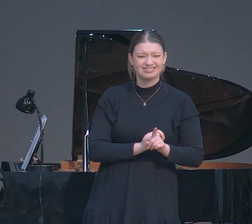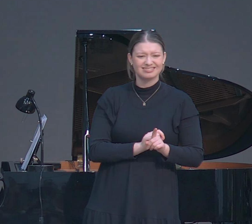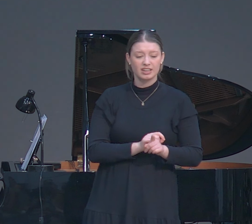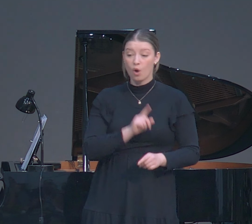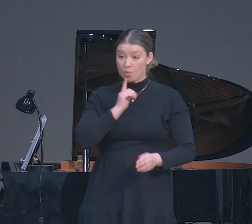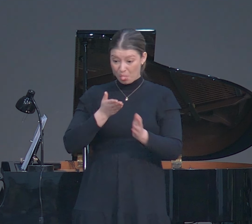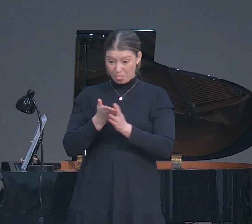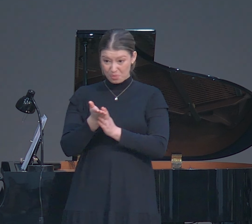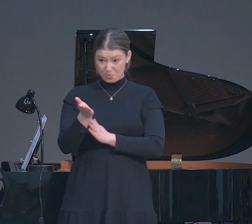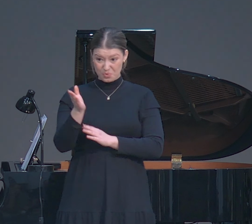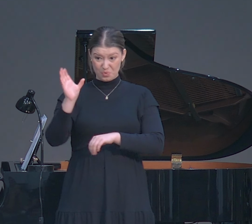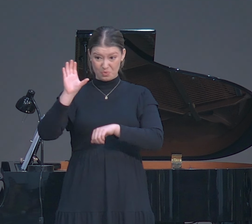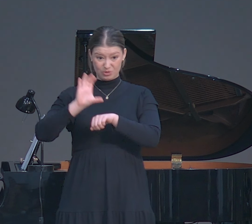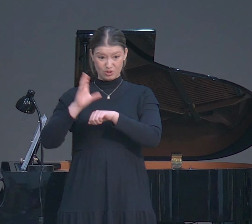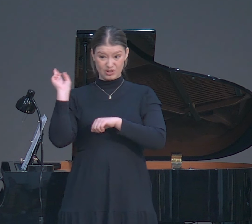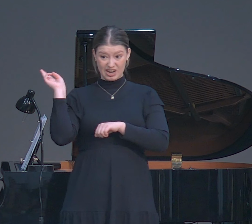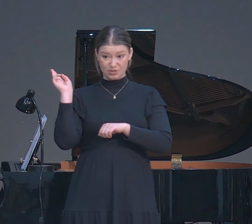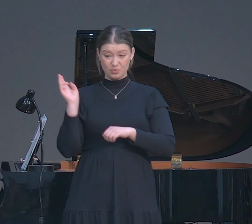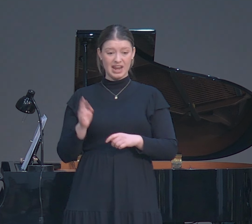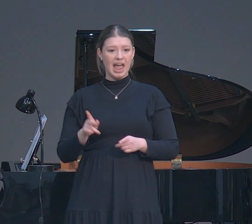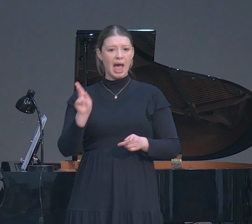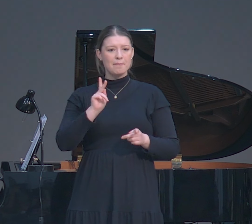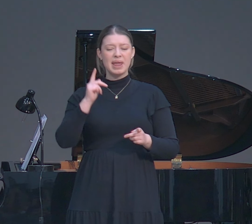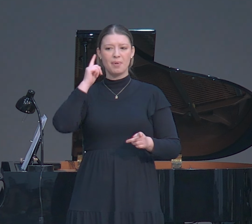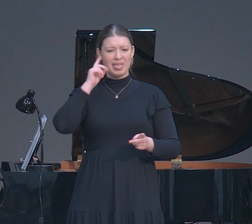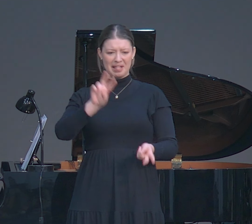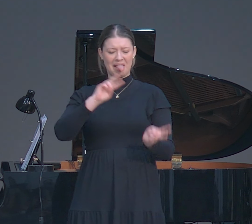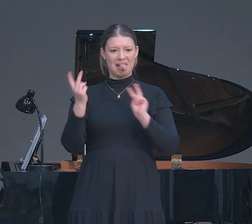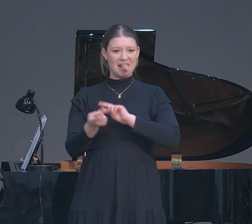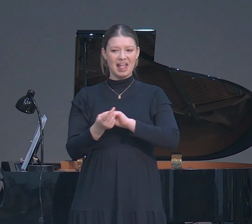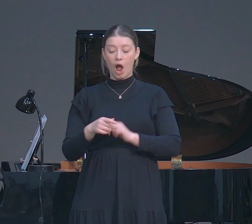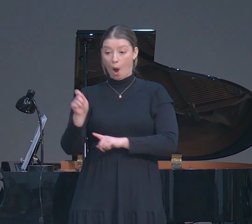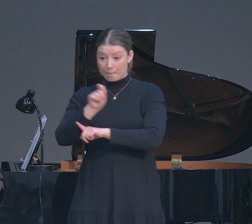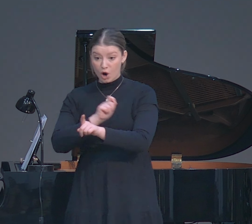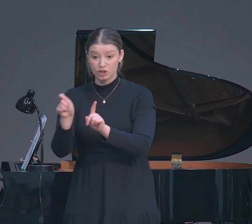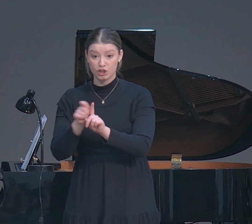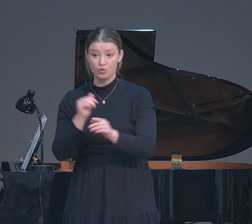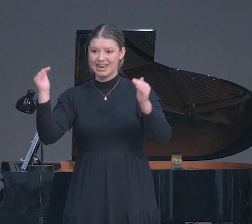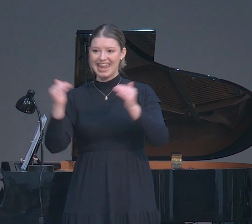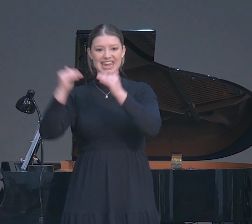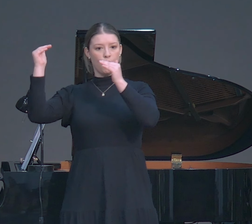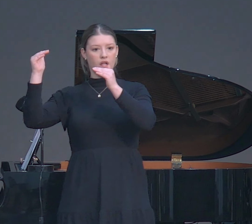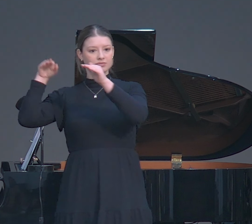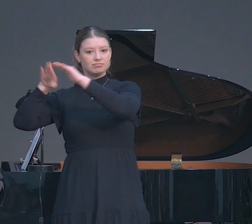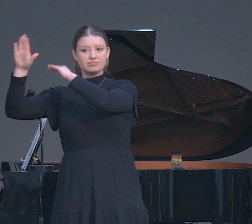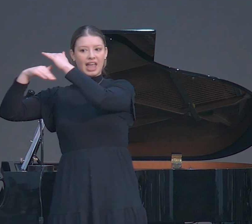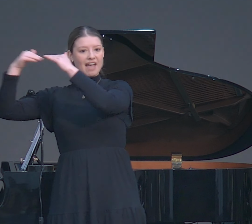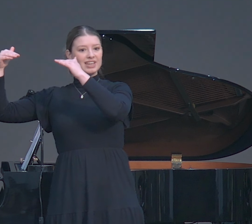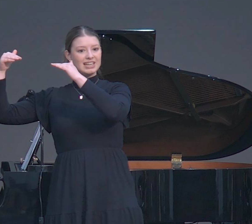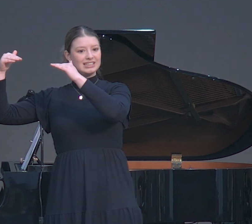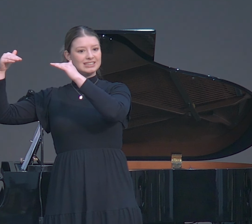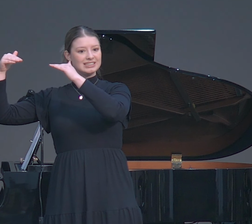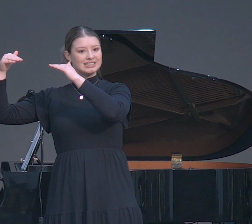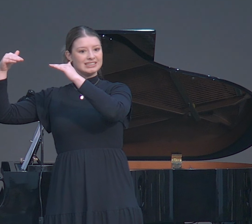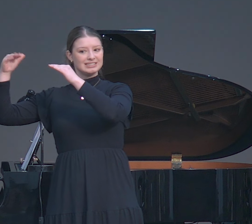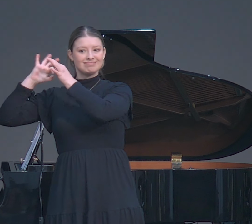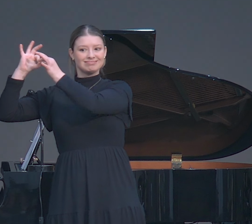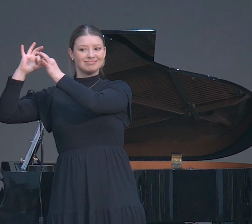people have been gravely mistaken to think that persecution earns them a spiritual